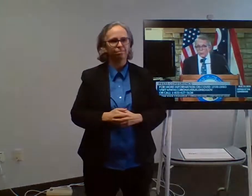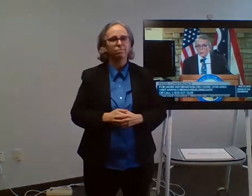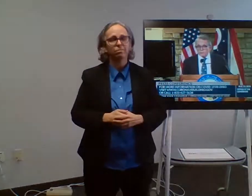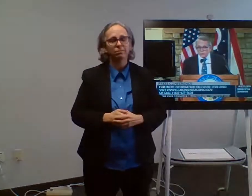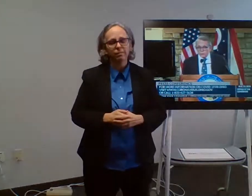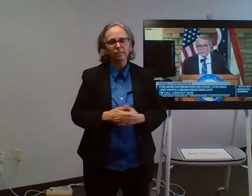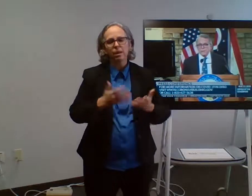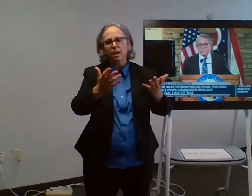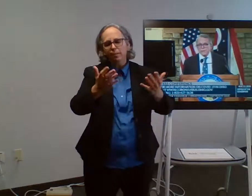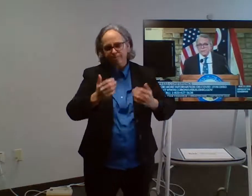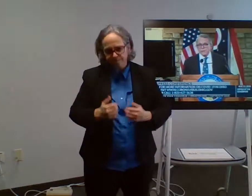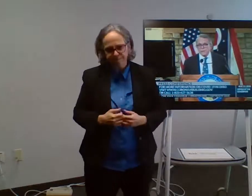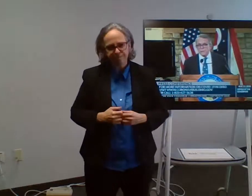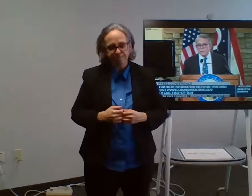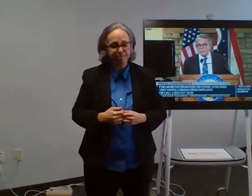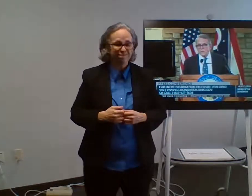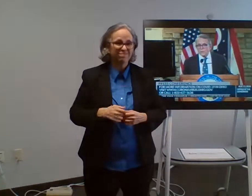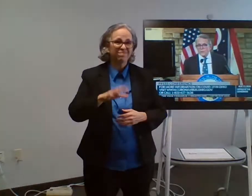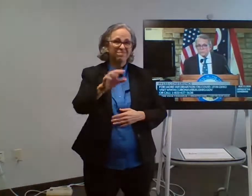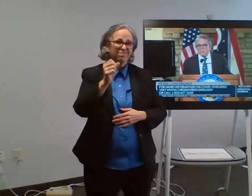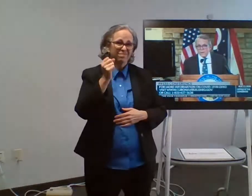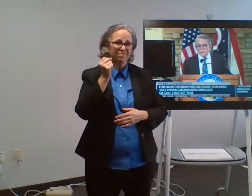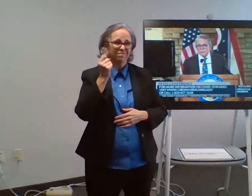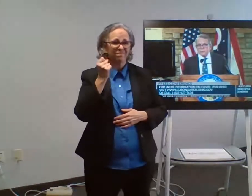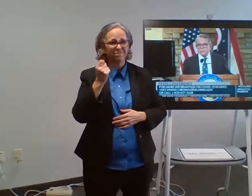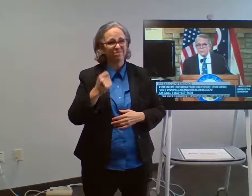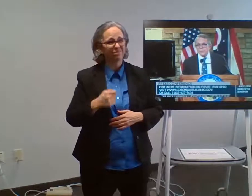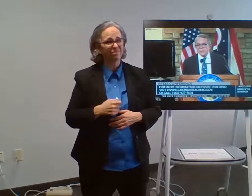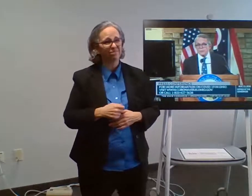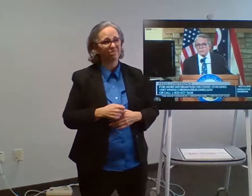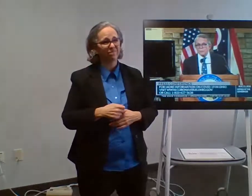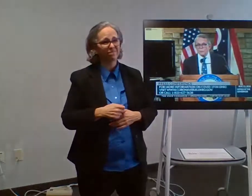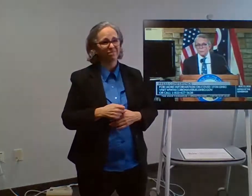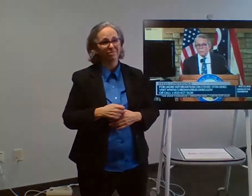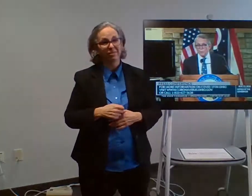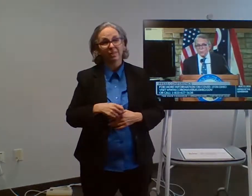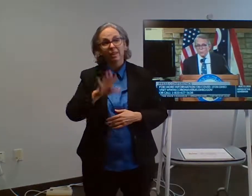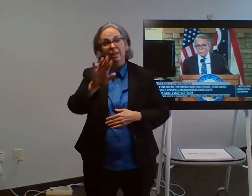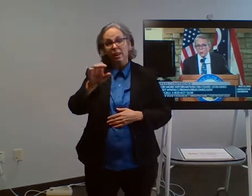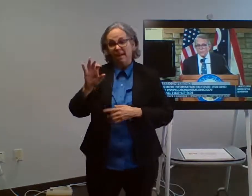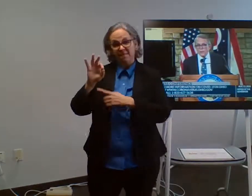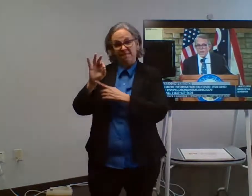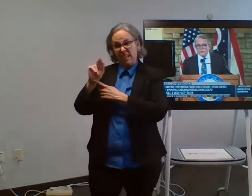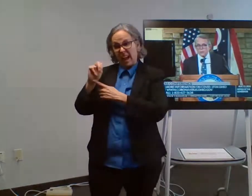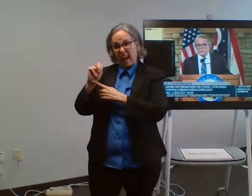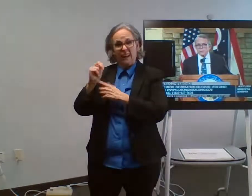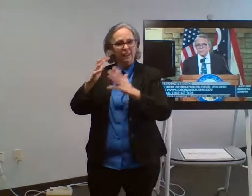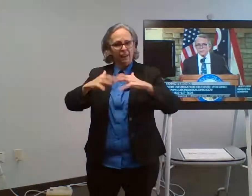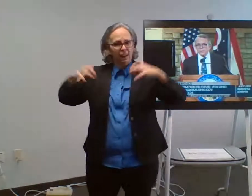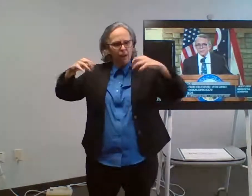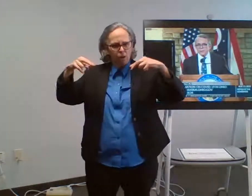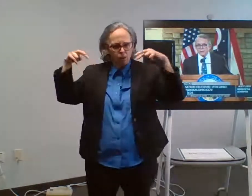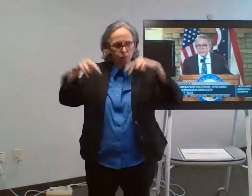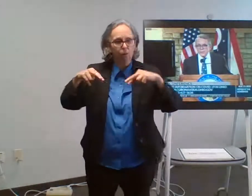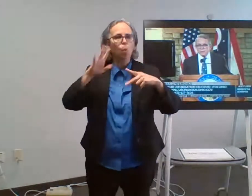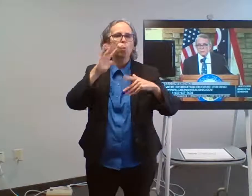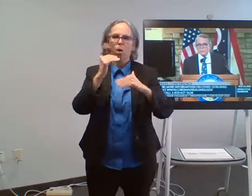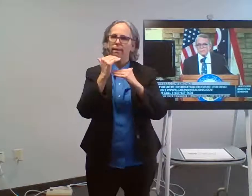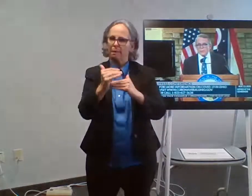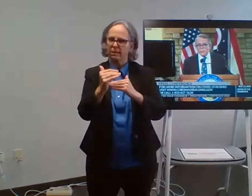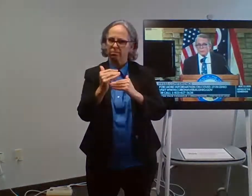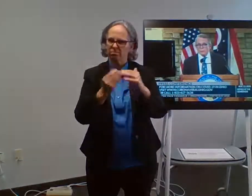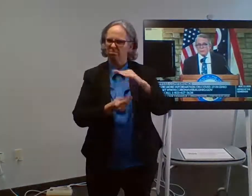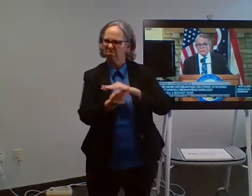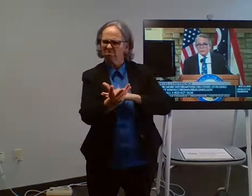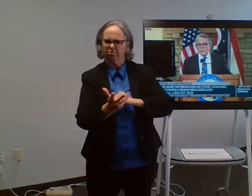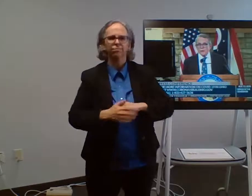We're going to restrict the number of fans. We want the athletes to compete. We want